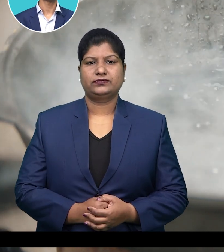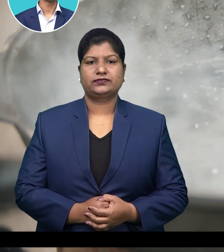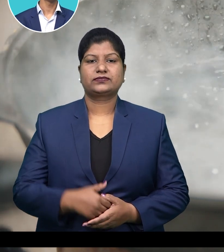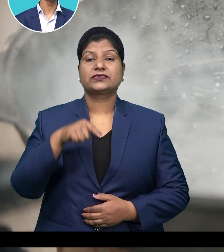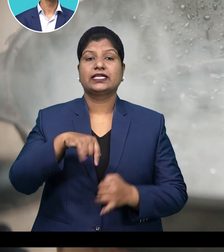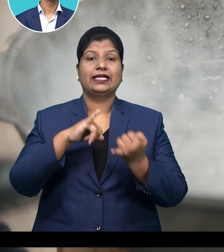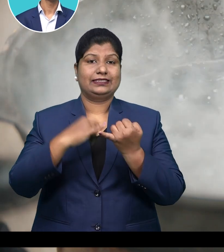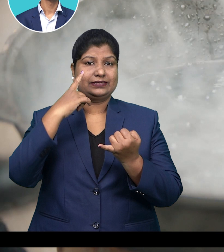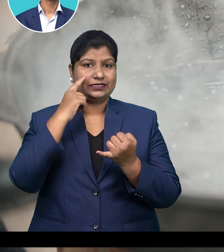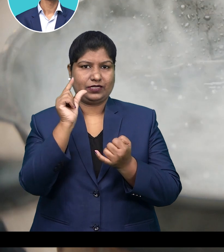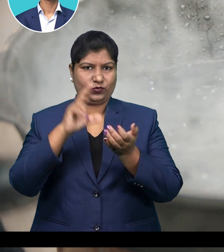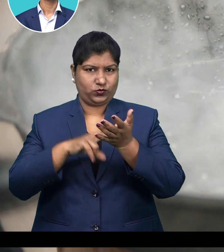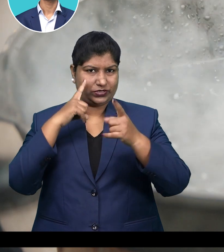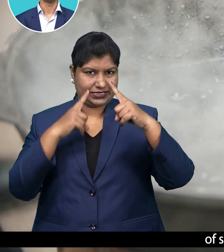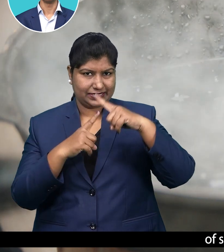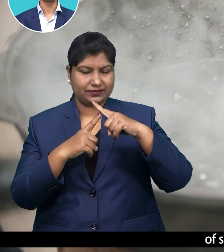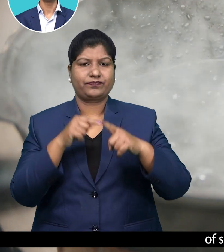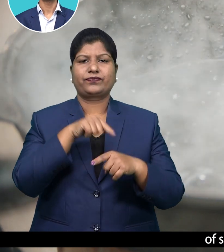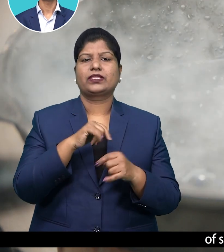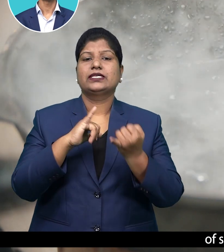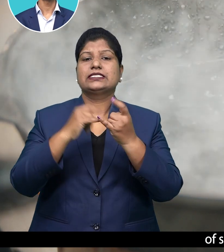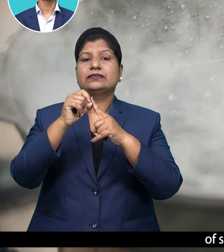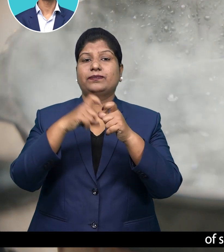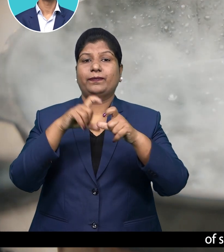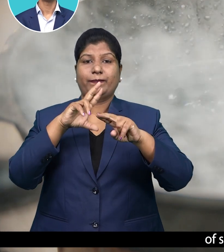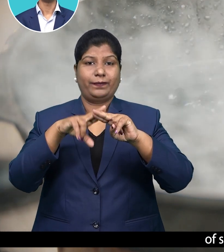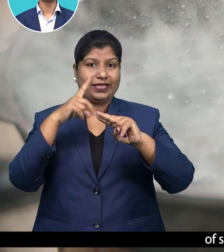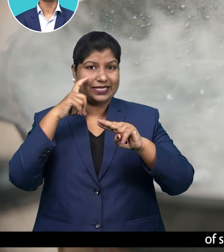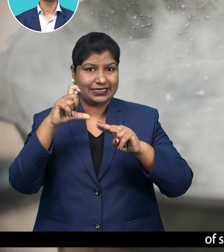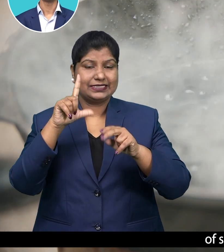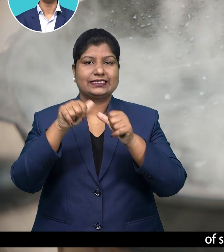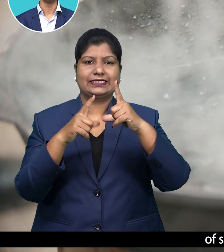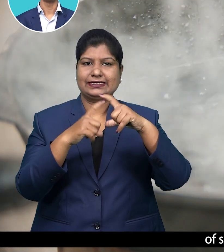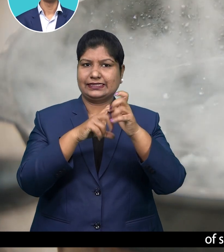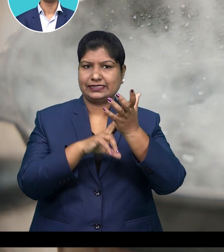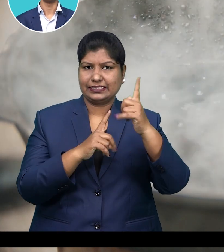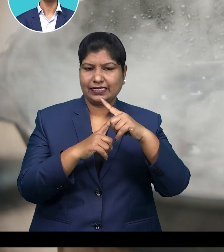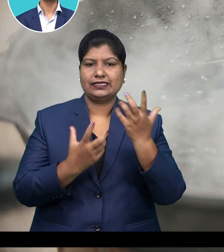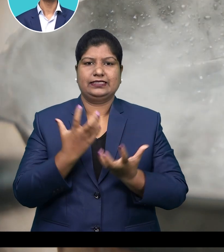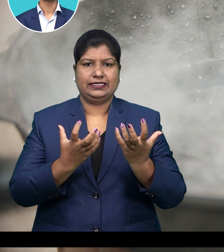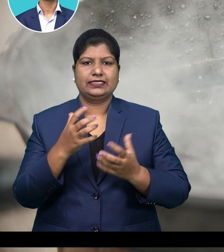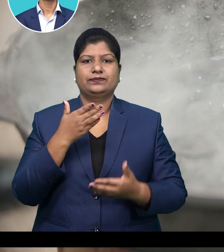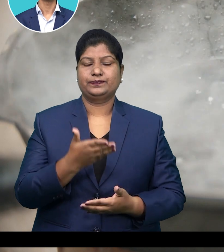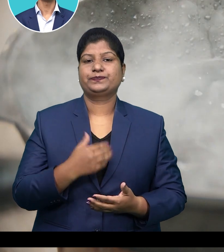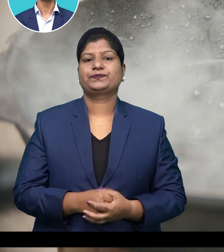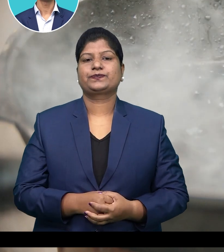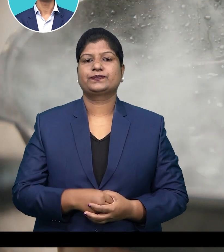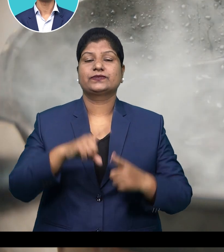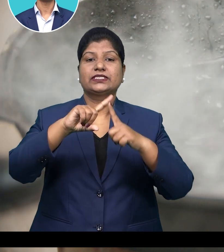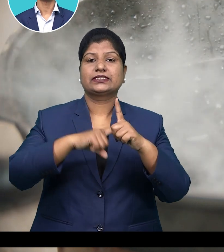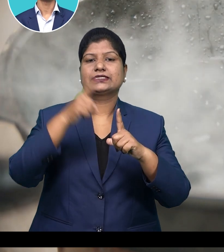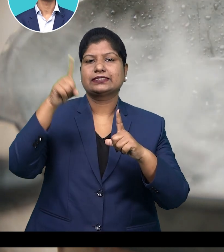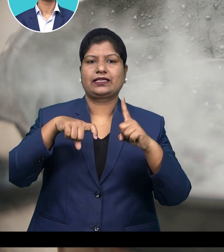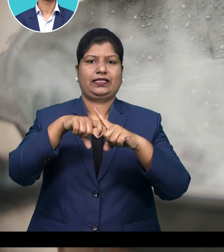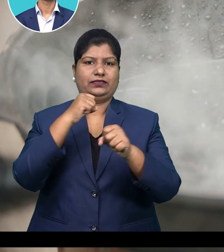The SI unit of specific latent heat is joule